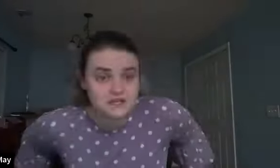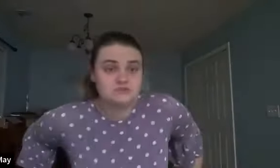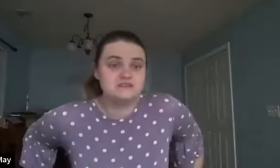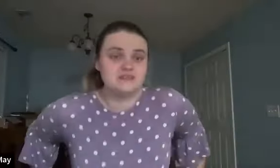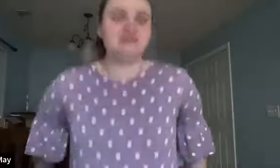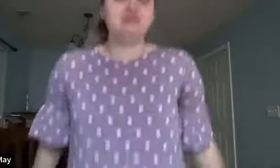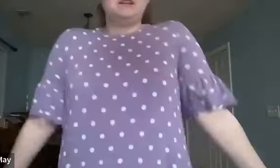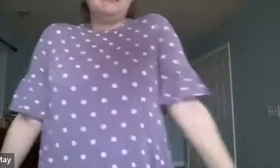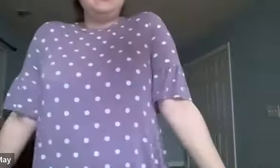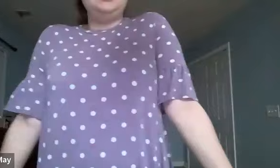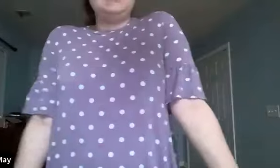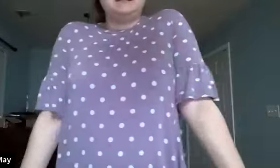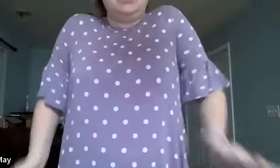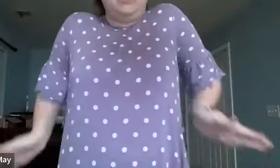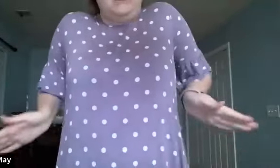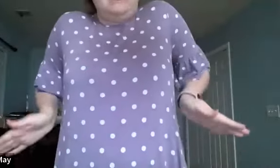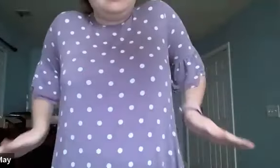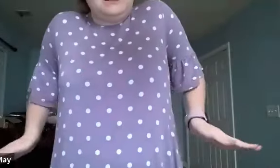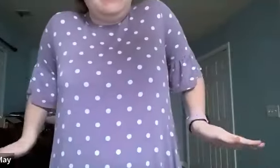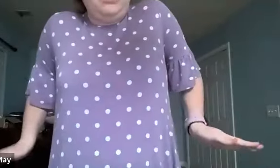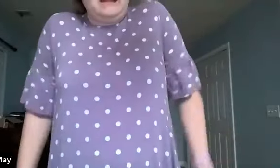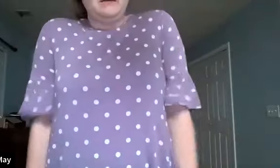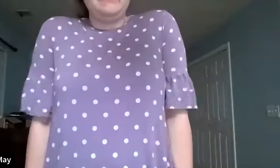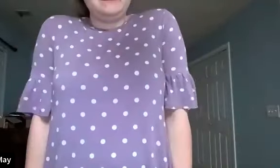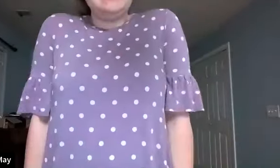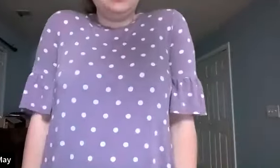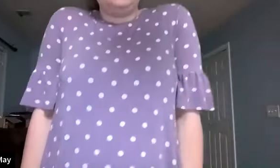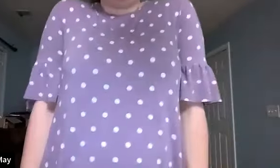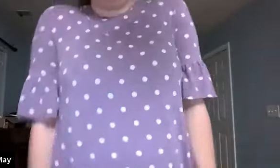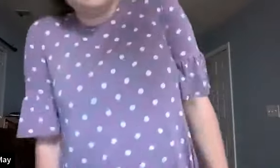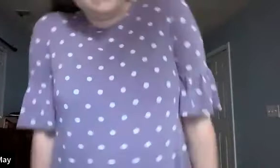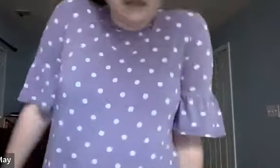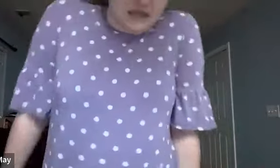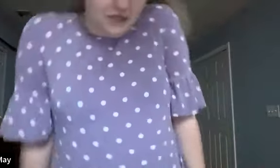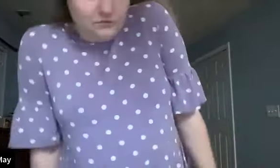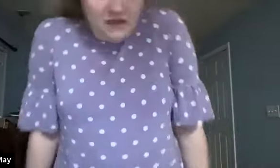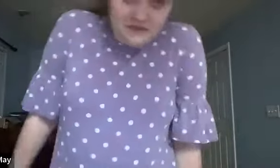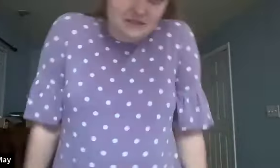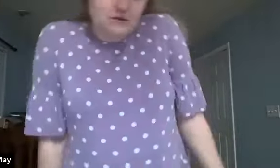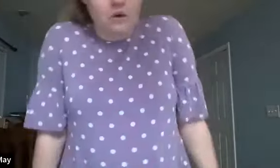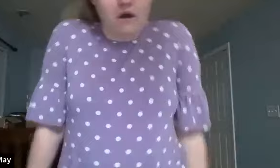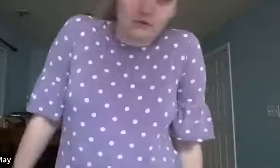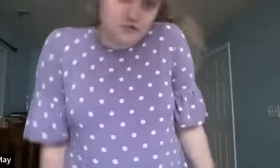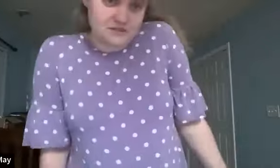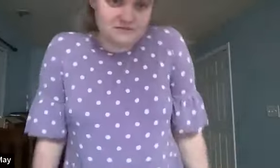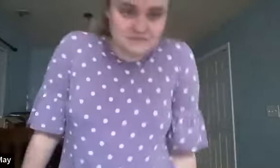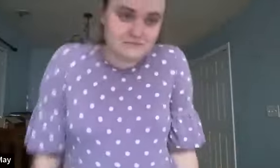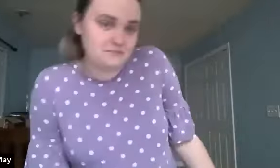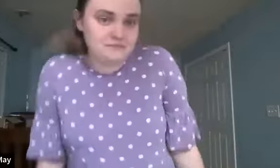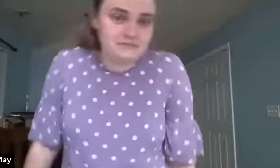you would think. It's going to be, you stick your hands are kind of pointed out like this on your sides, and you make the waddle motion.